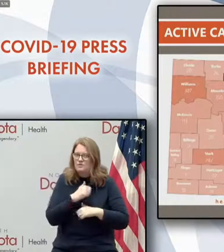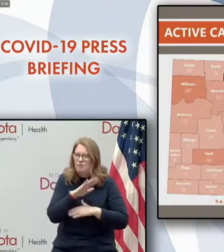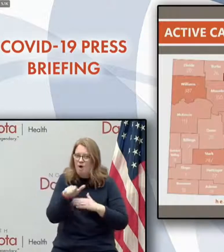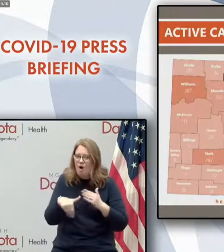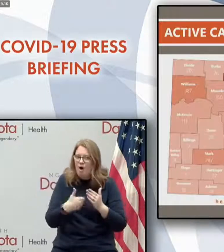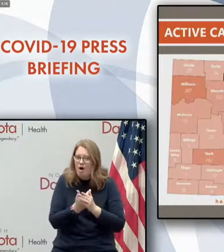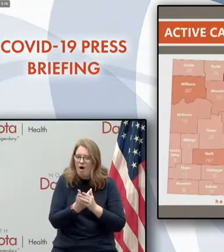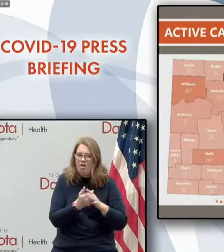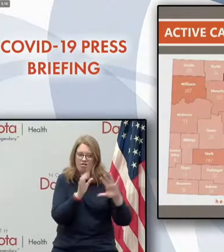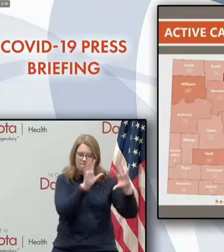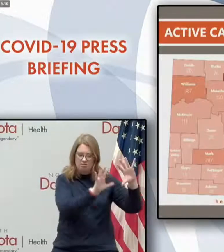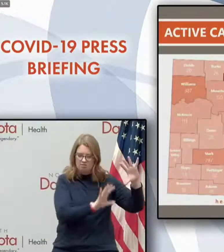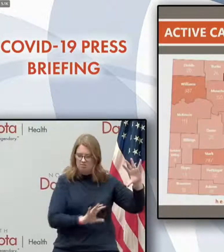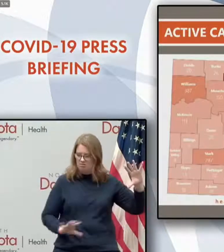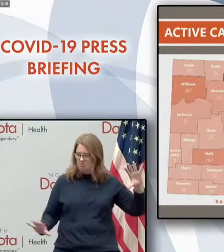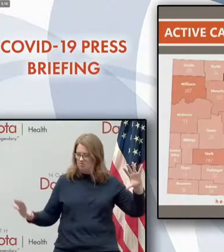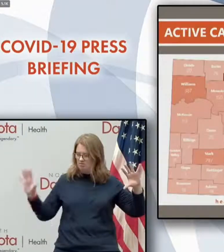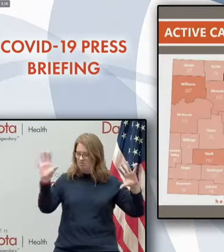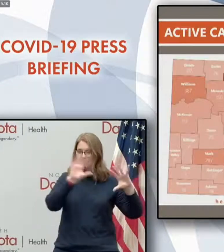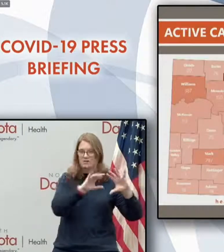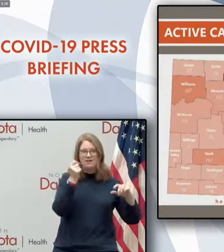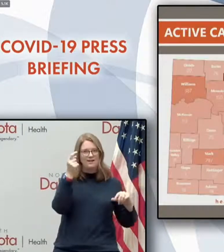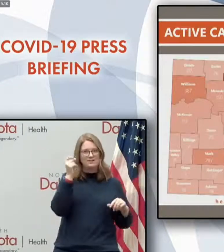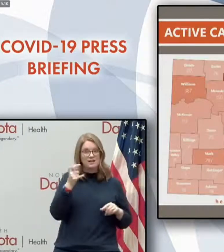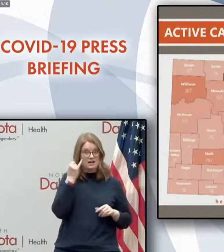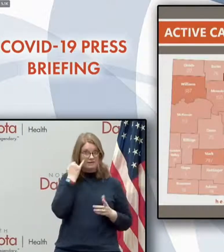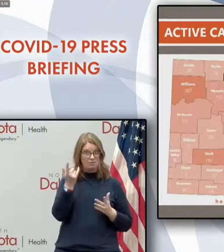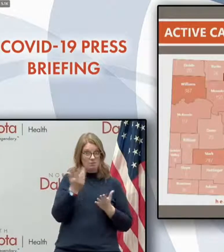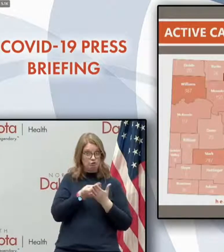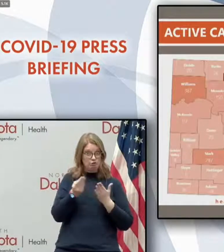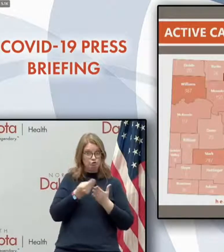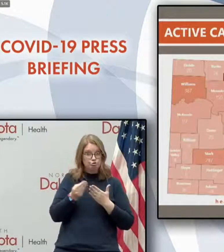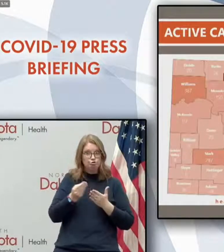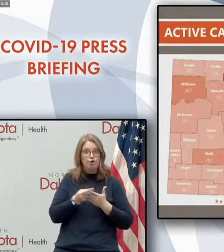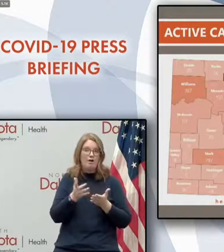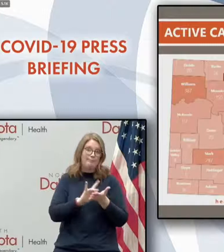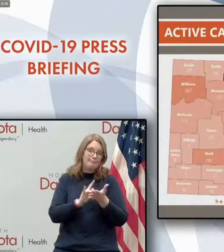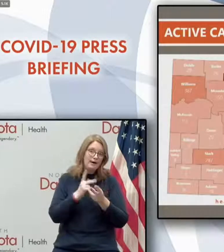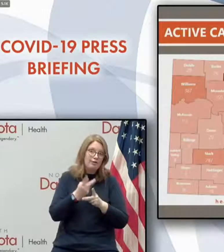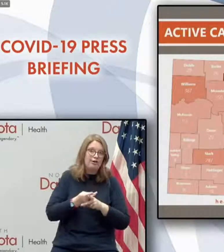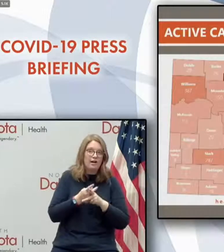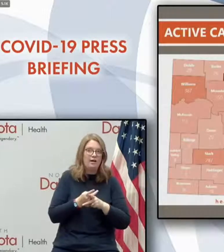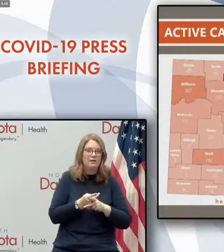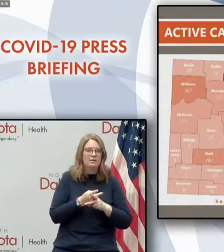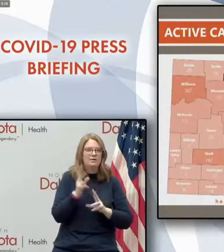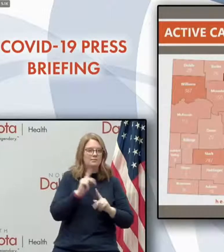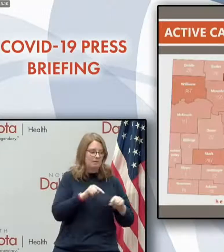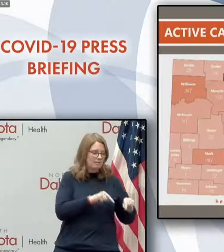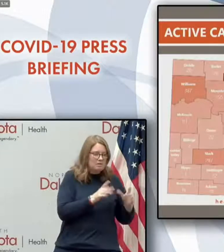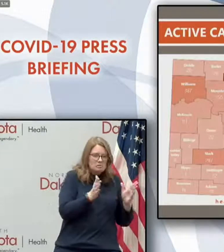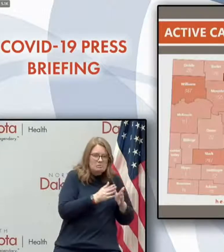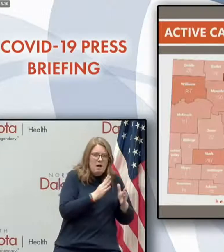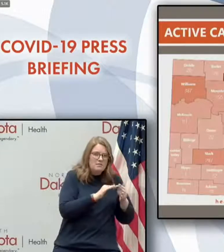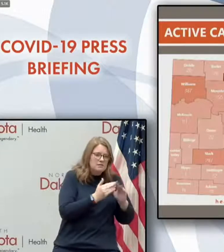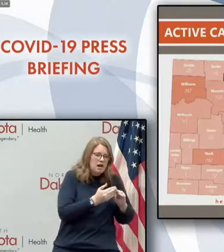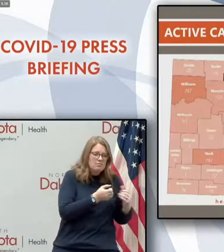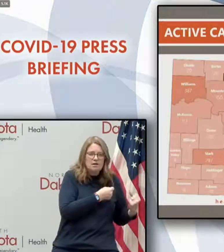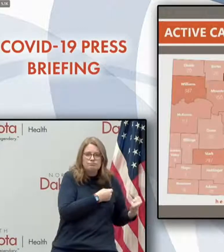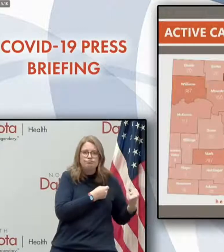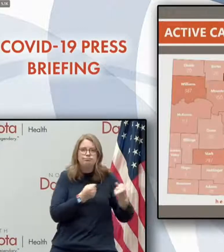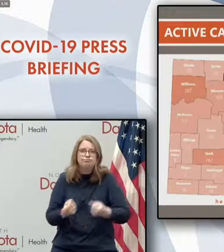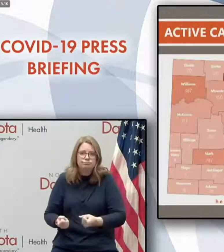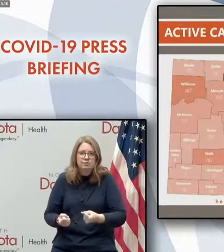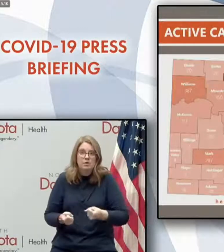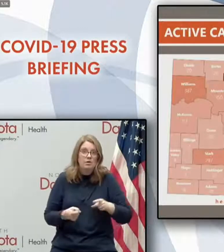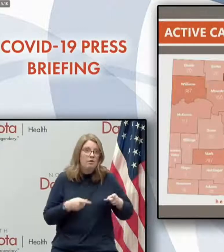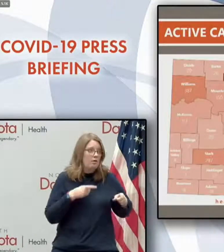areas as well, because people travel to these areas to shop, they travel there for medical care, and if their loved one needs to be hospitalized, that's where they